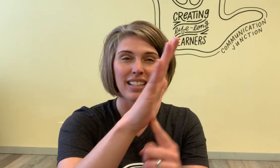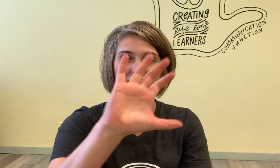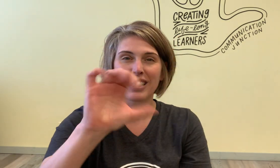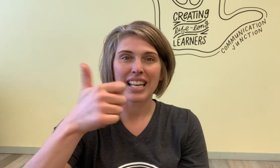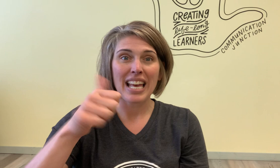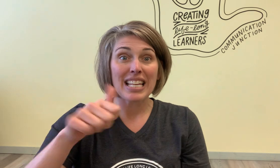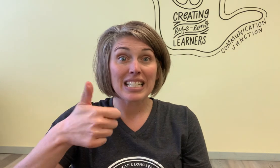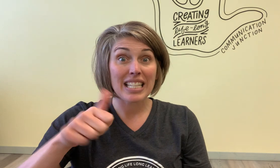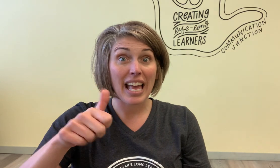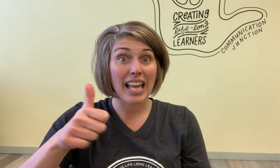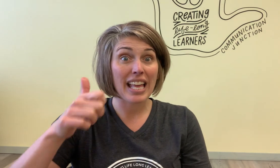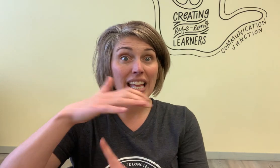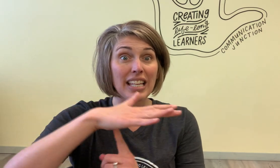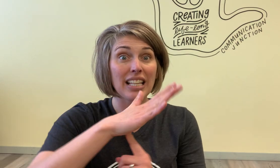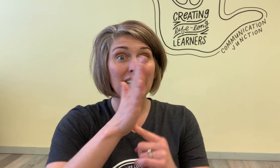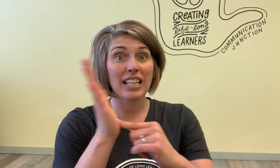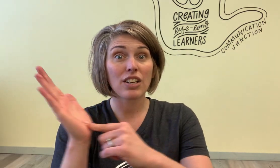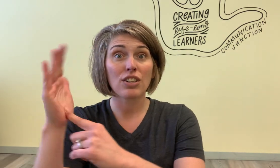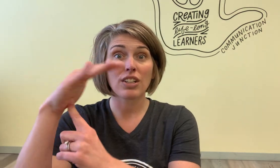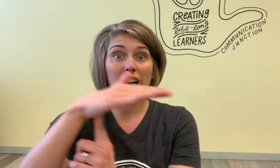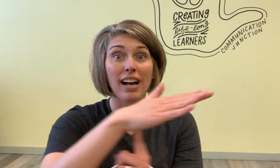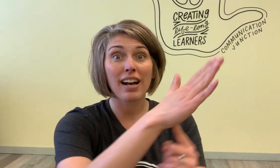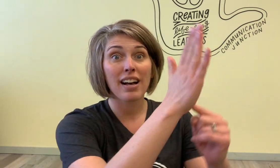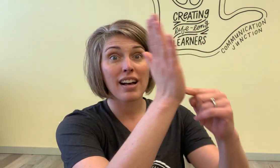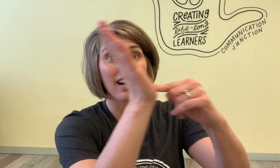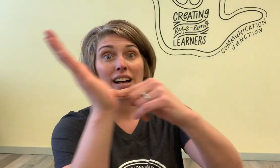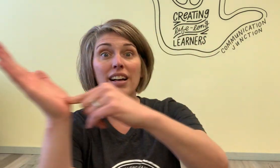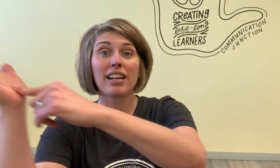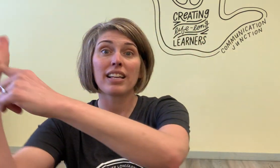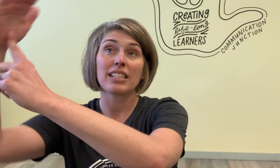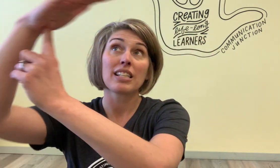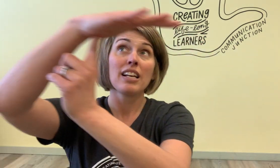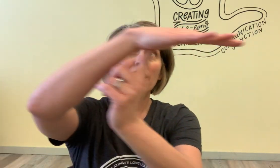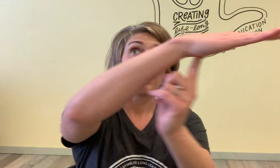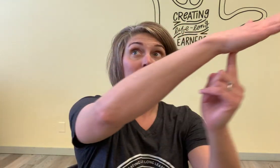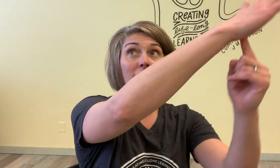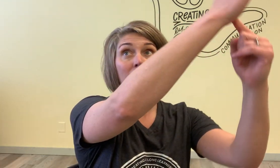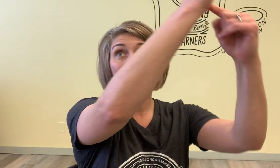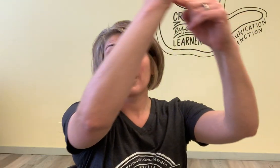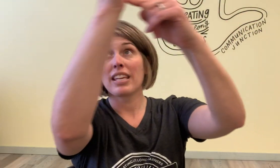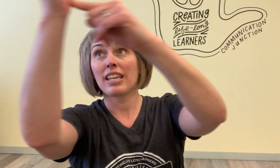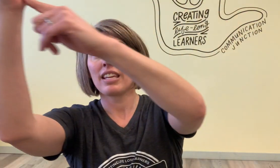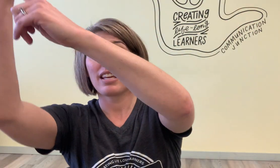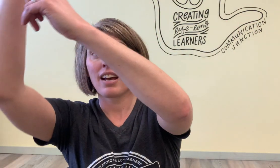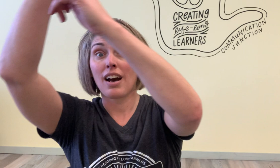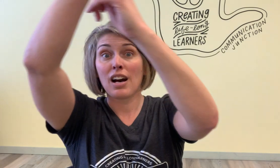kites. 10 little kites flying up